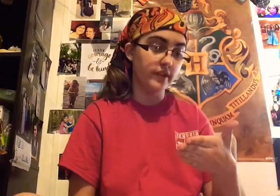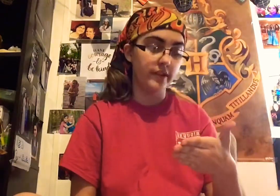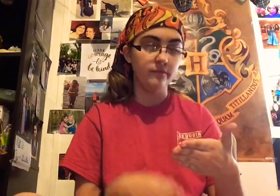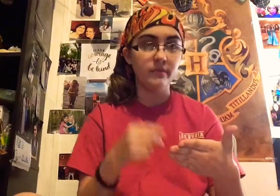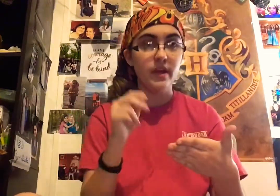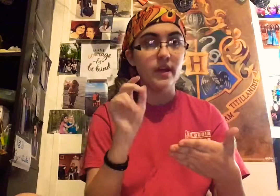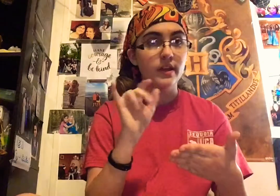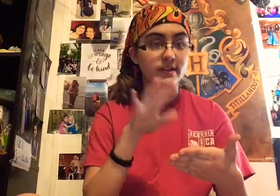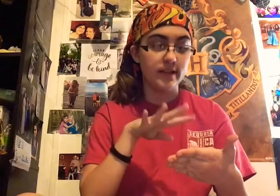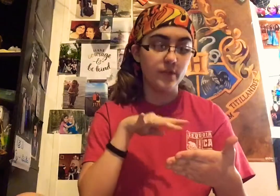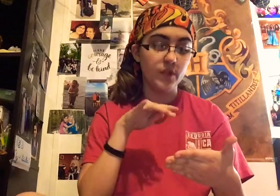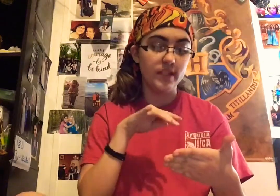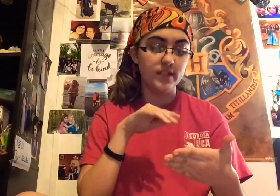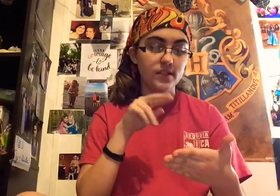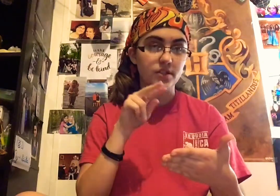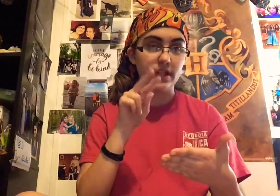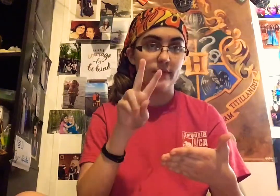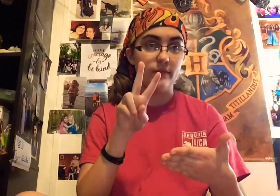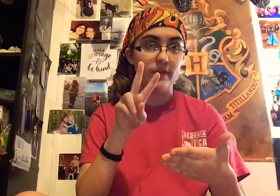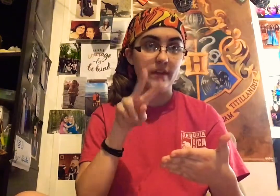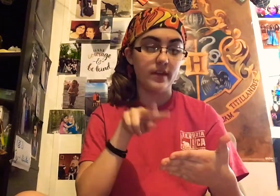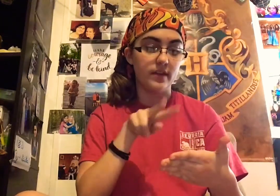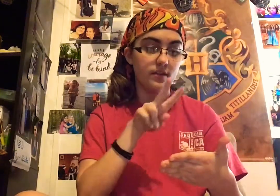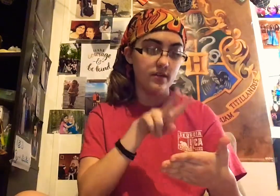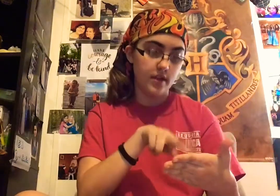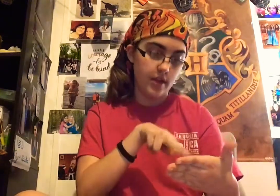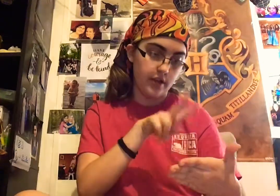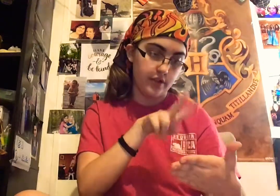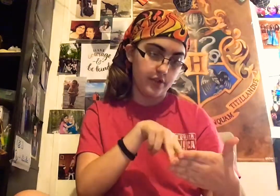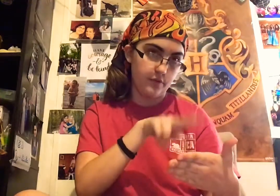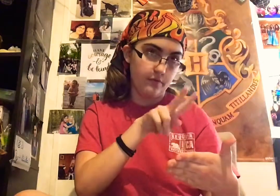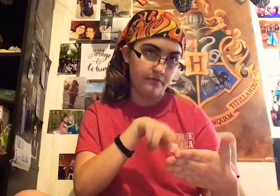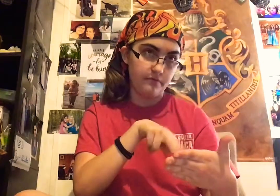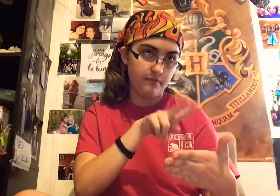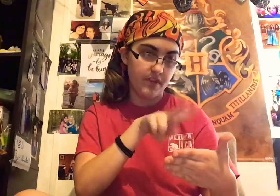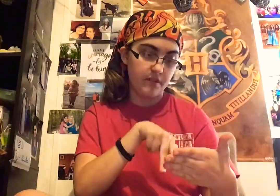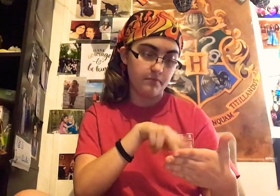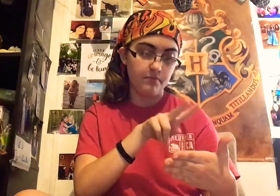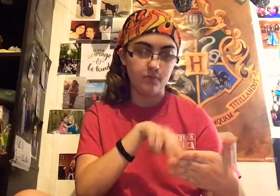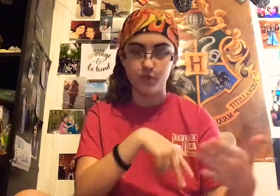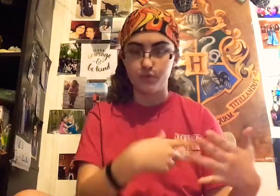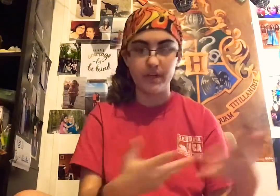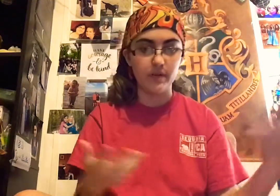there. Instead of doing this, you're going to have a V again, and you're going to do, bam, you're reading a book.